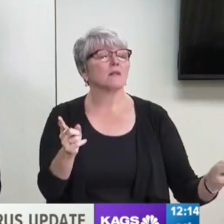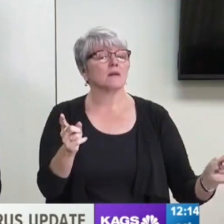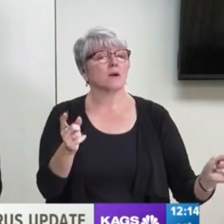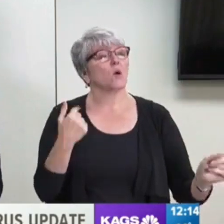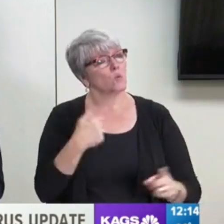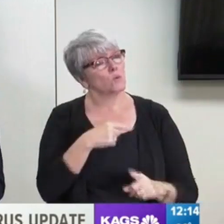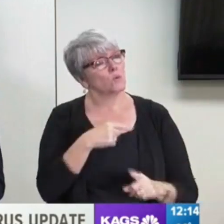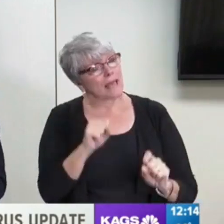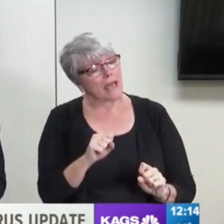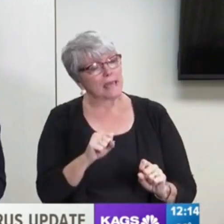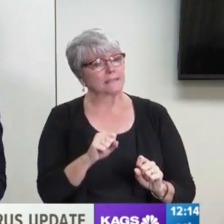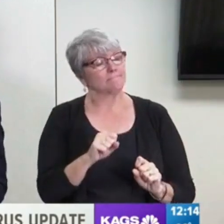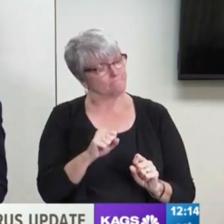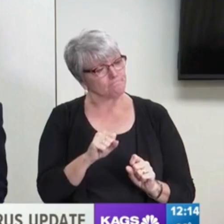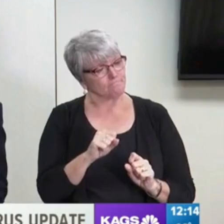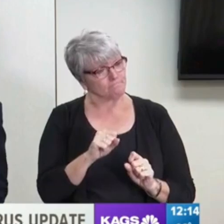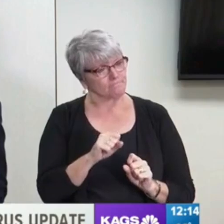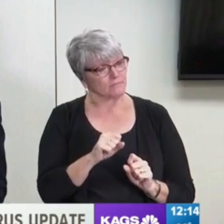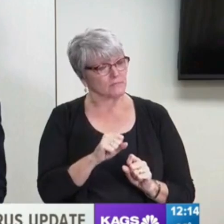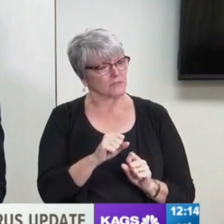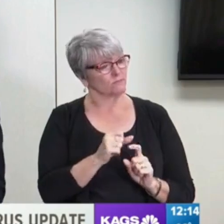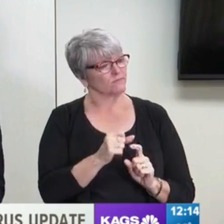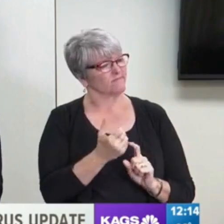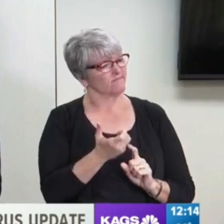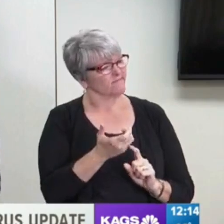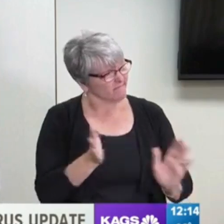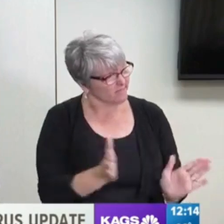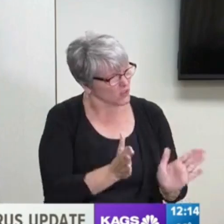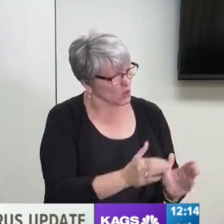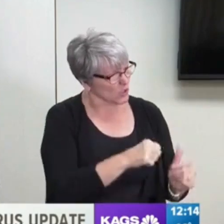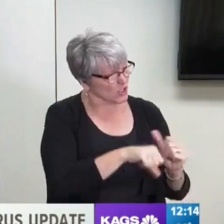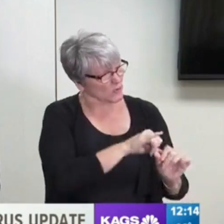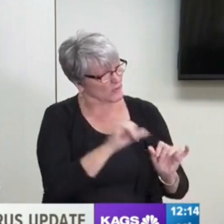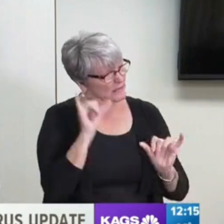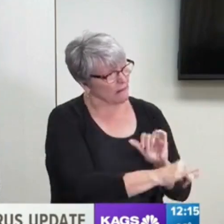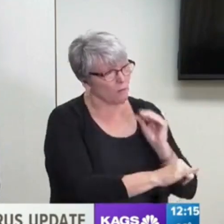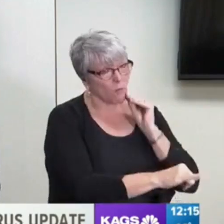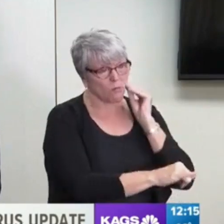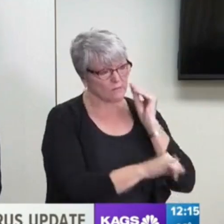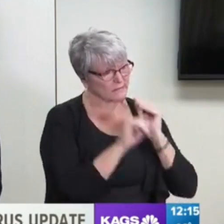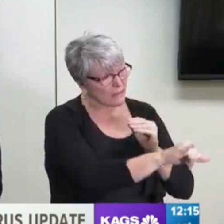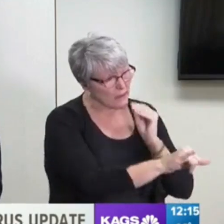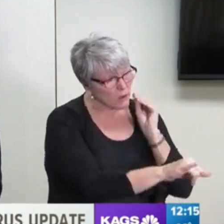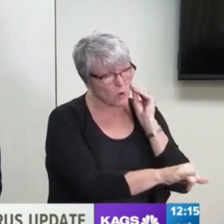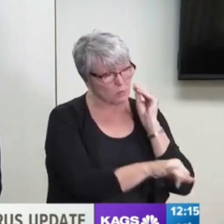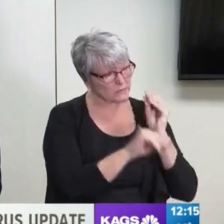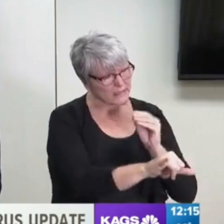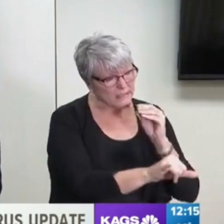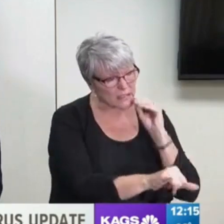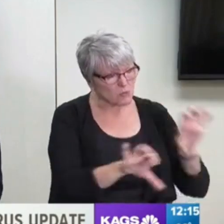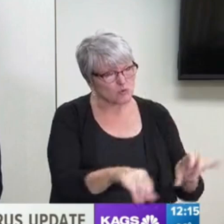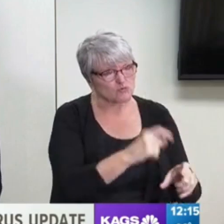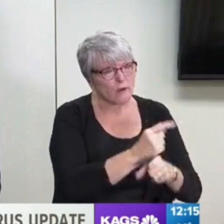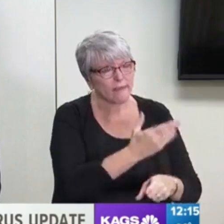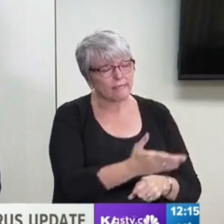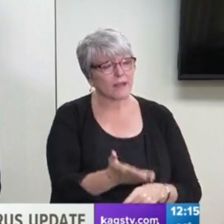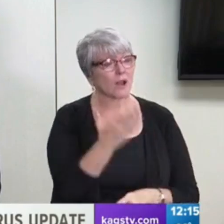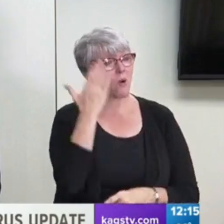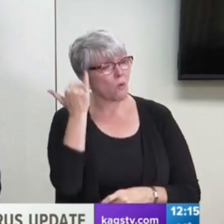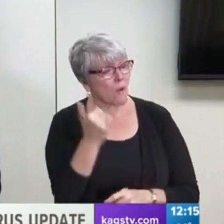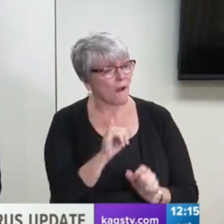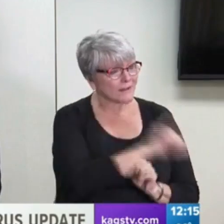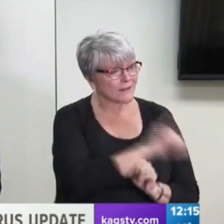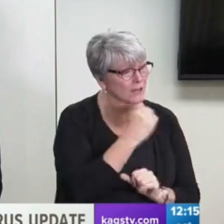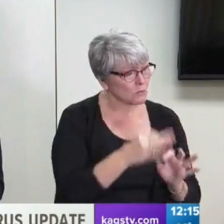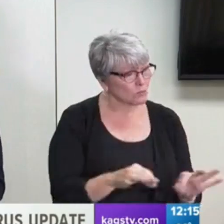can, in a way, positively peer pressure one another, perhaps, to stay home and to do the right thing. And the reasons why we're doing the right thing,